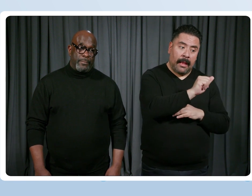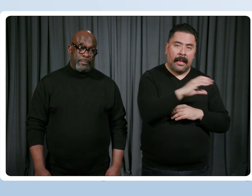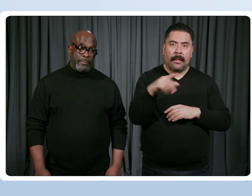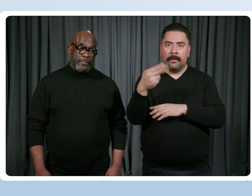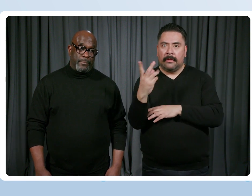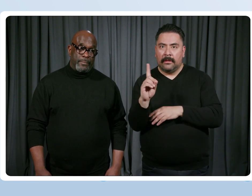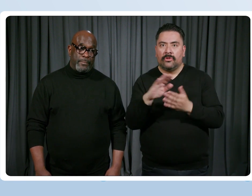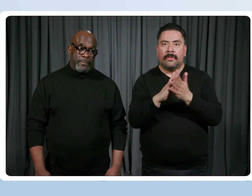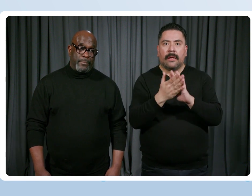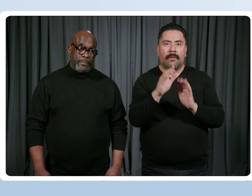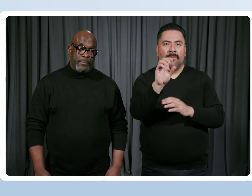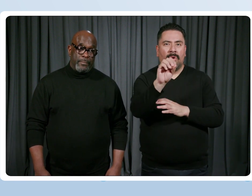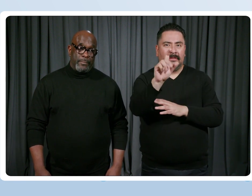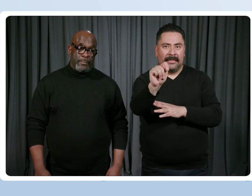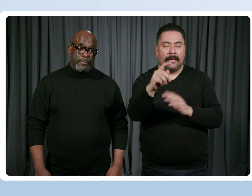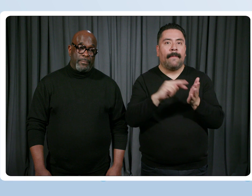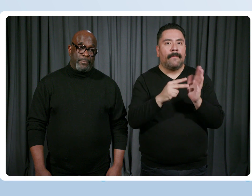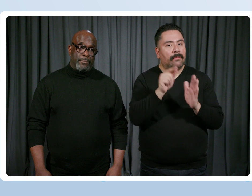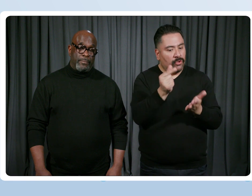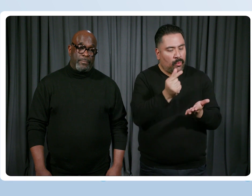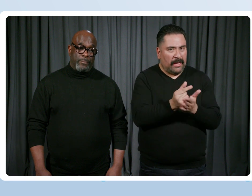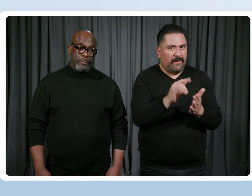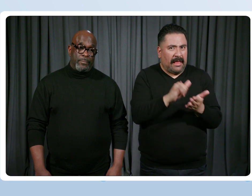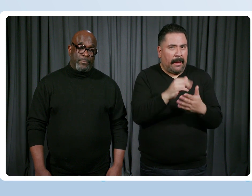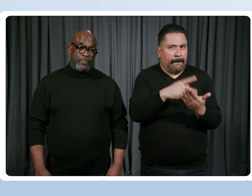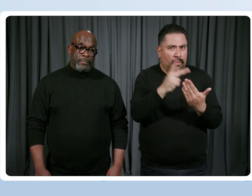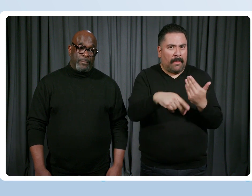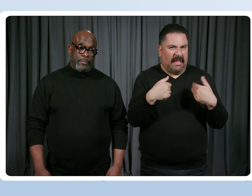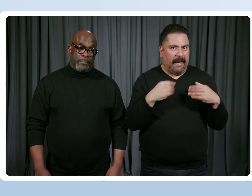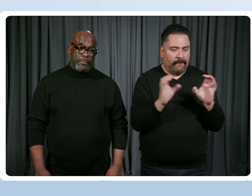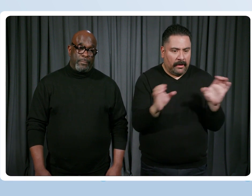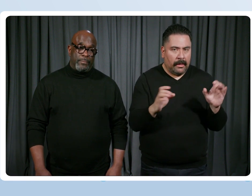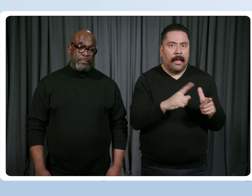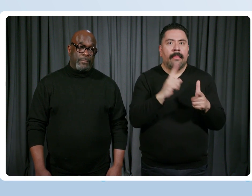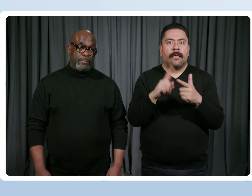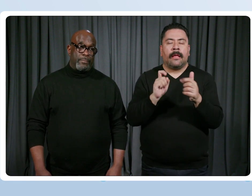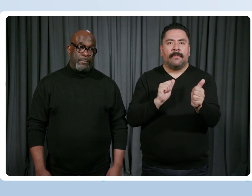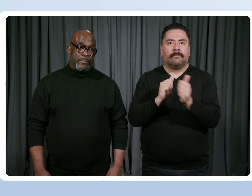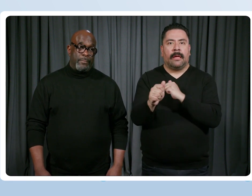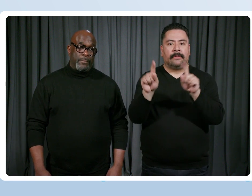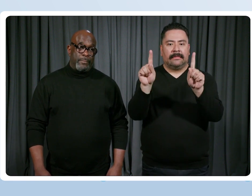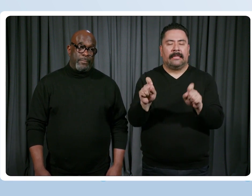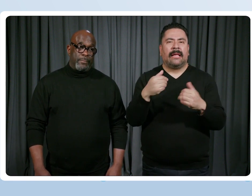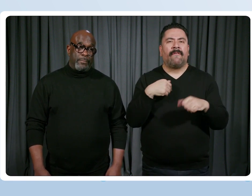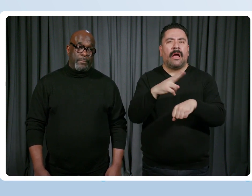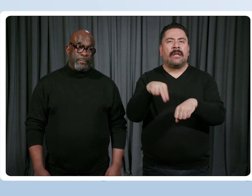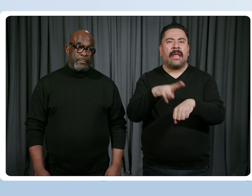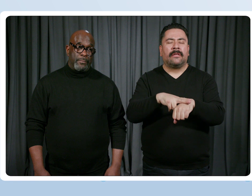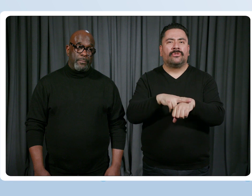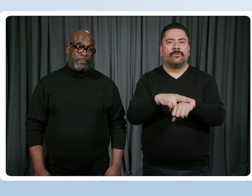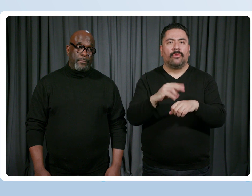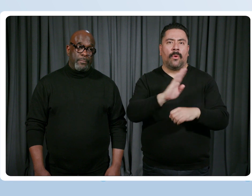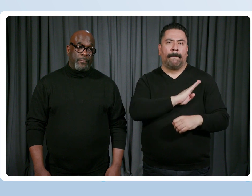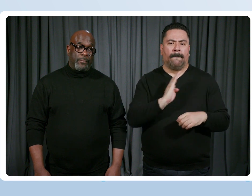occupational therapist. So you need to graduate from one of those programs, and then you have to pass the test. There's a national board